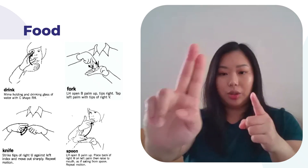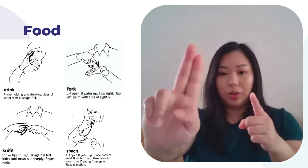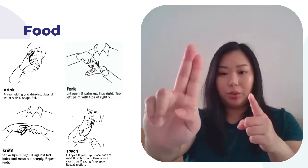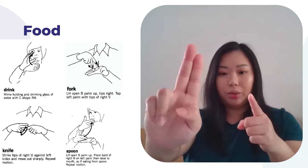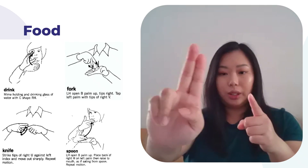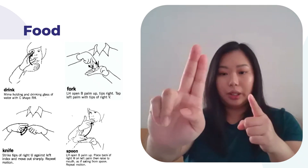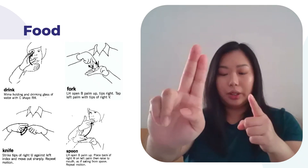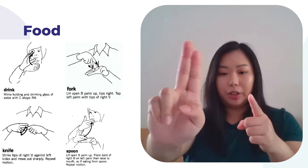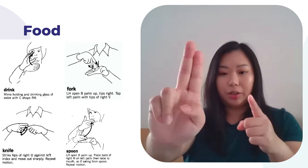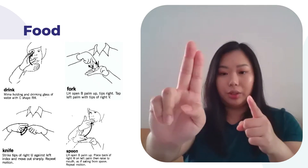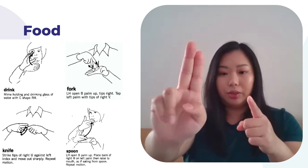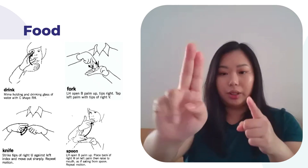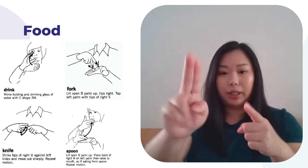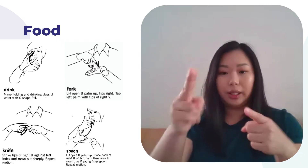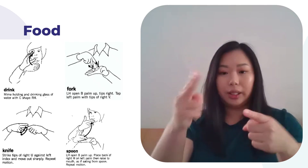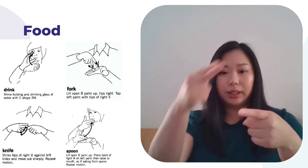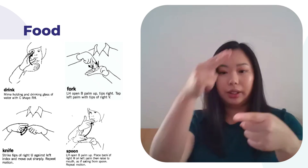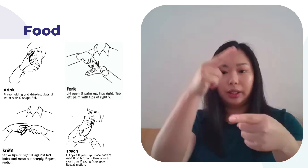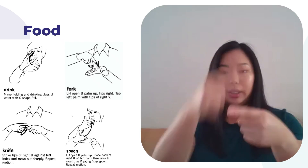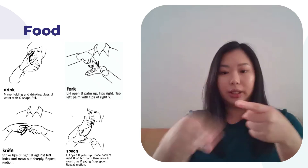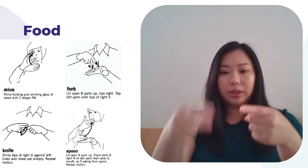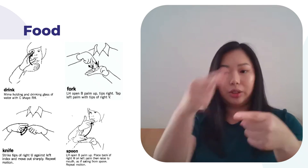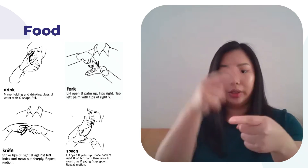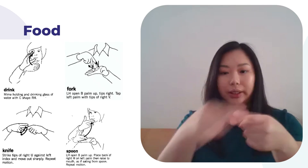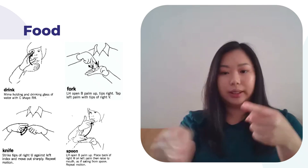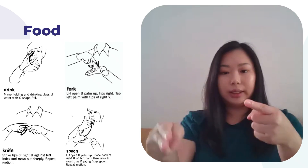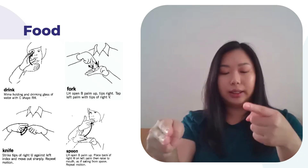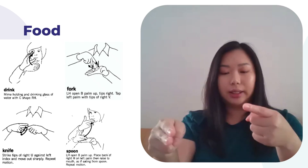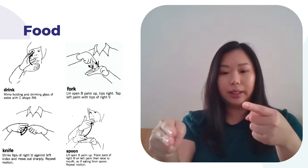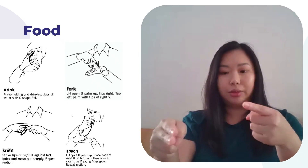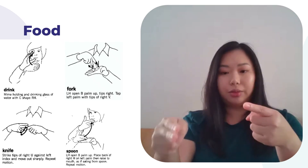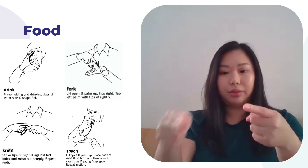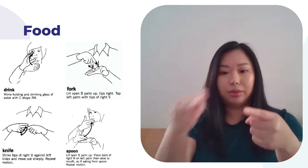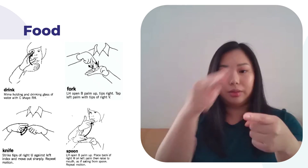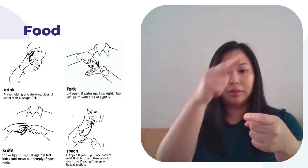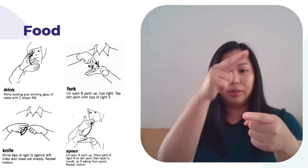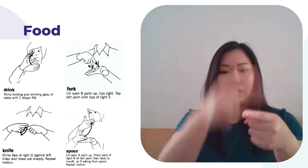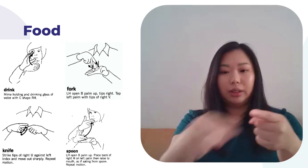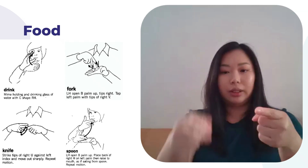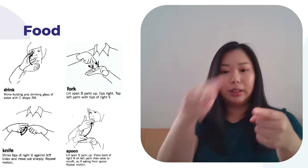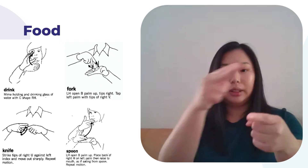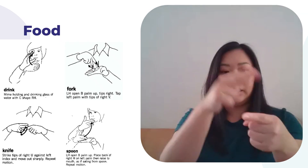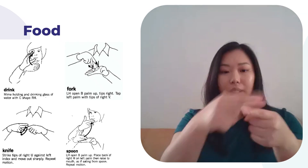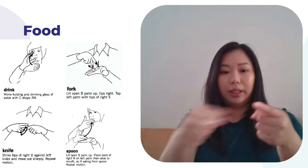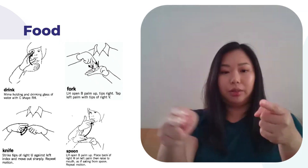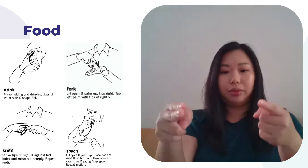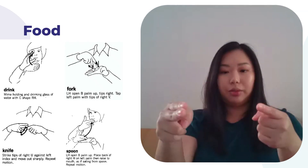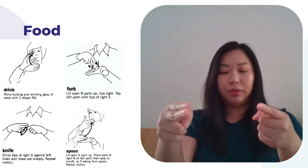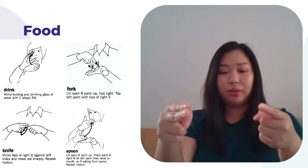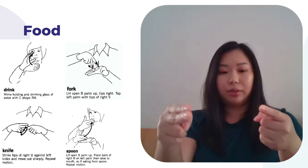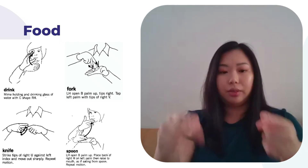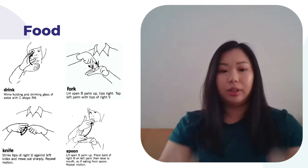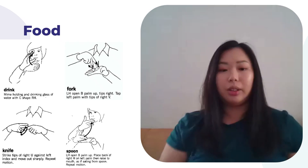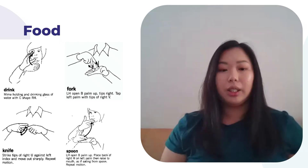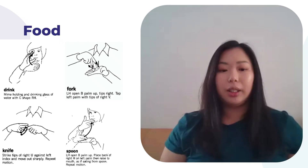a U, the letter U with one hand, and you cut down twice. Knife.